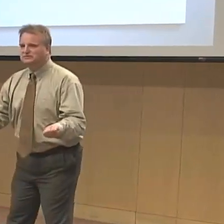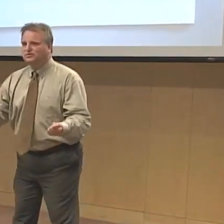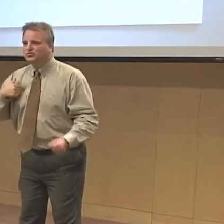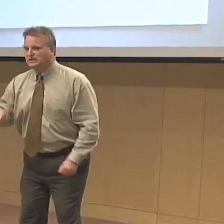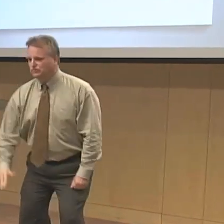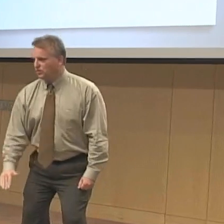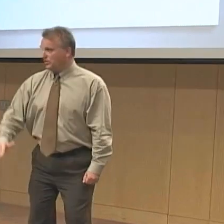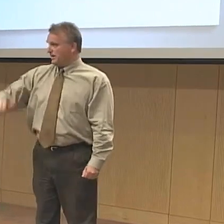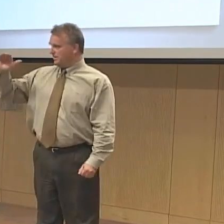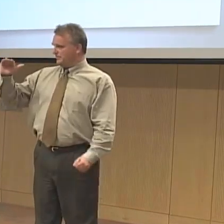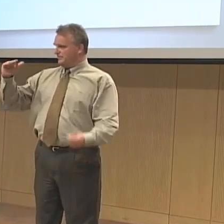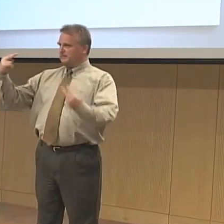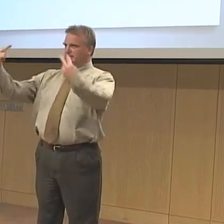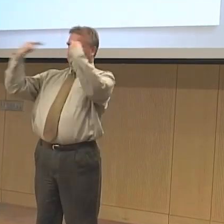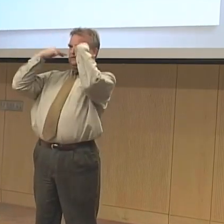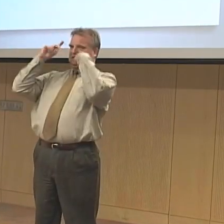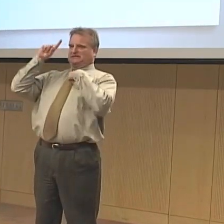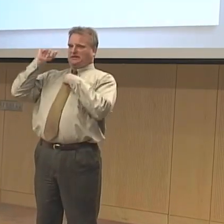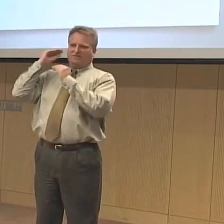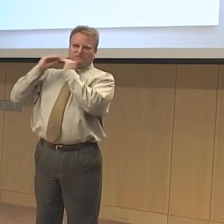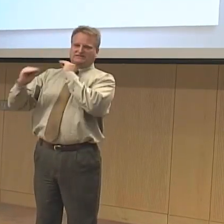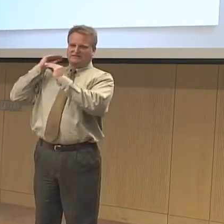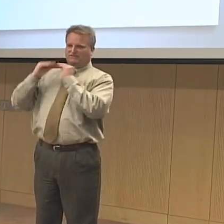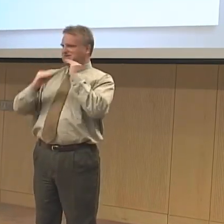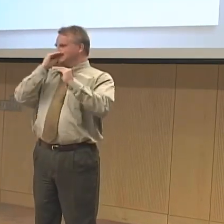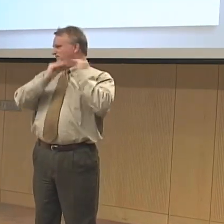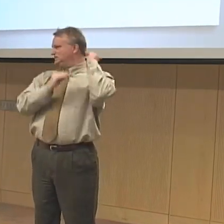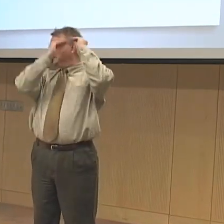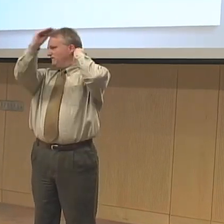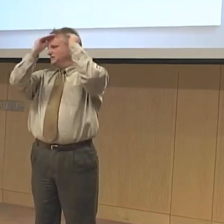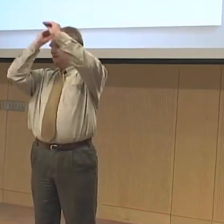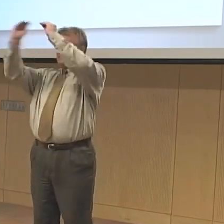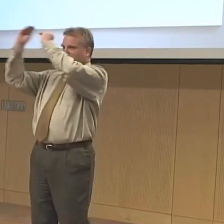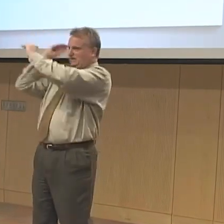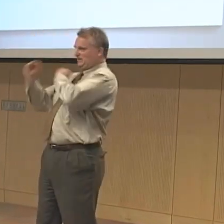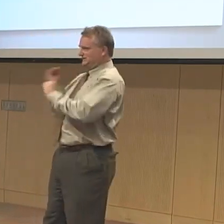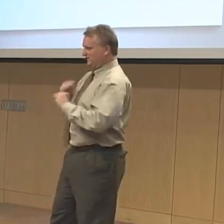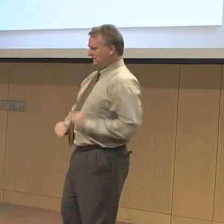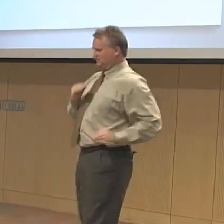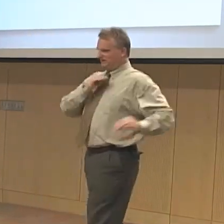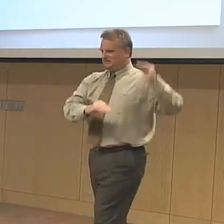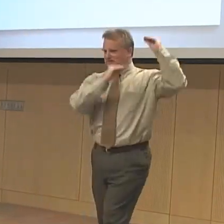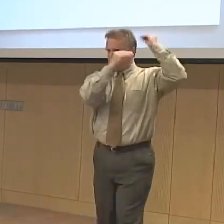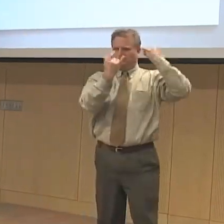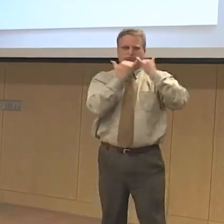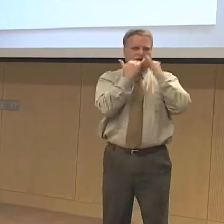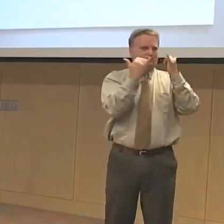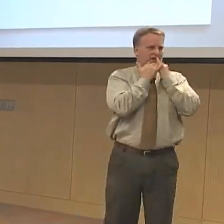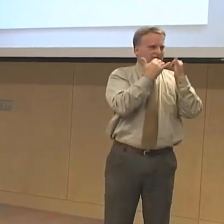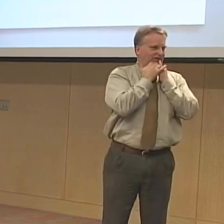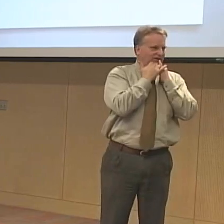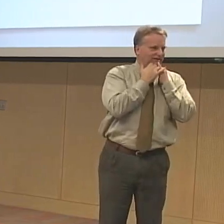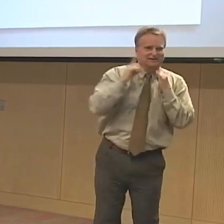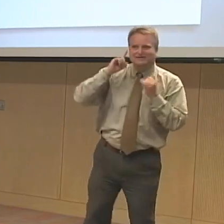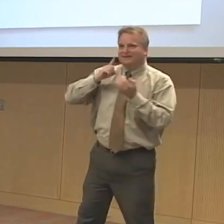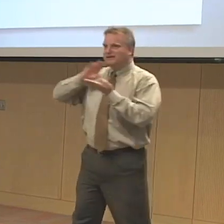solution. We grew up being seen as disabled, needing a fix here and there, that something was wrong with